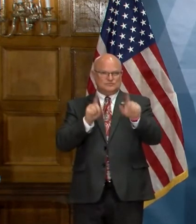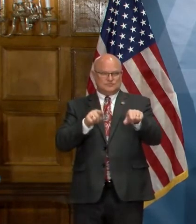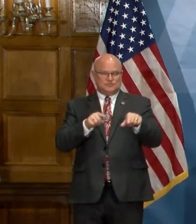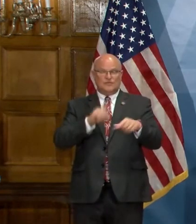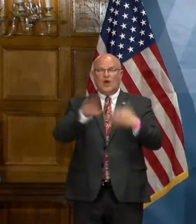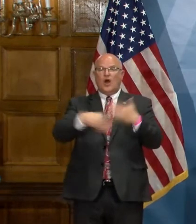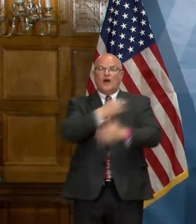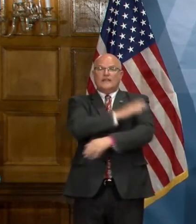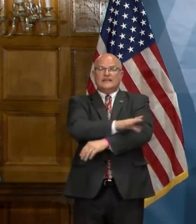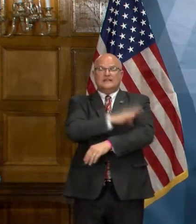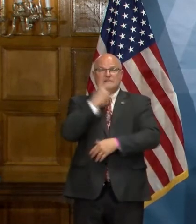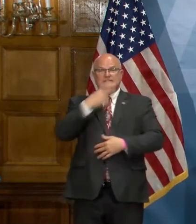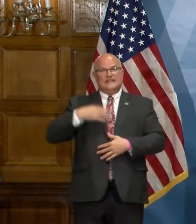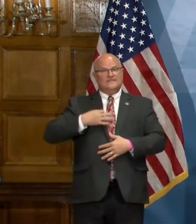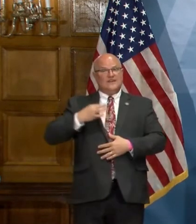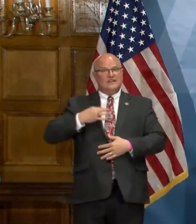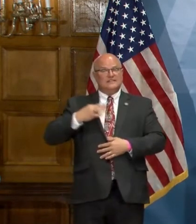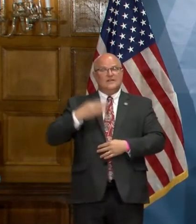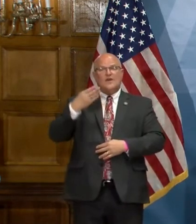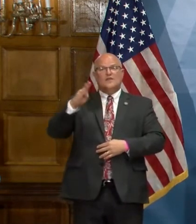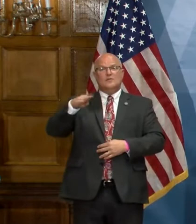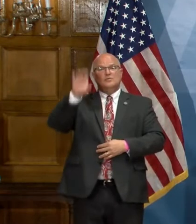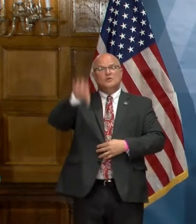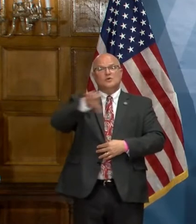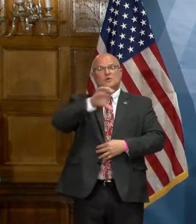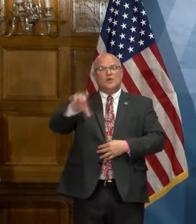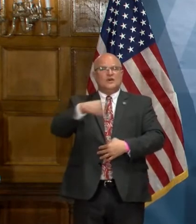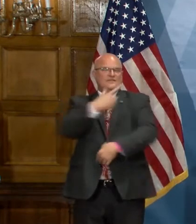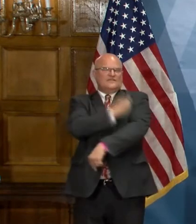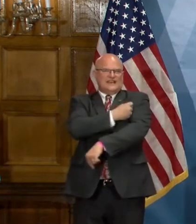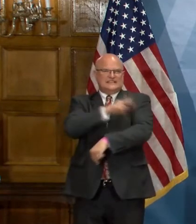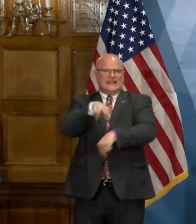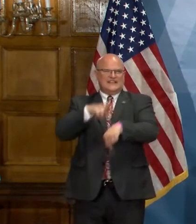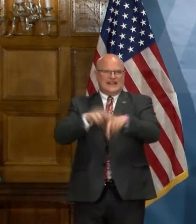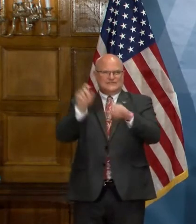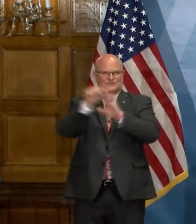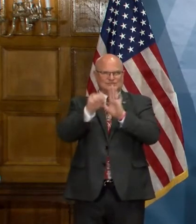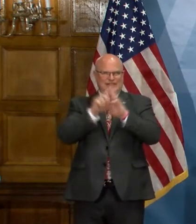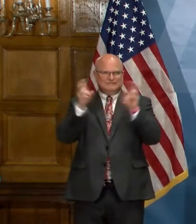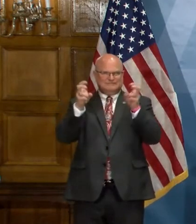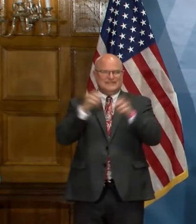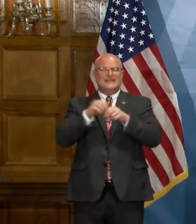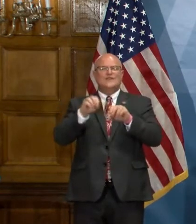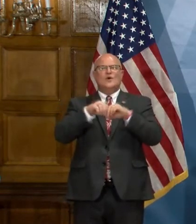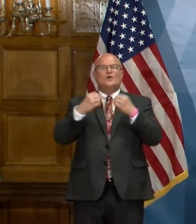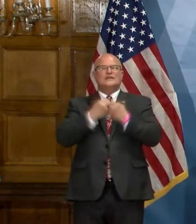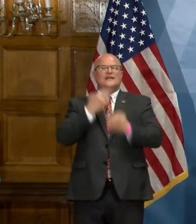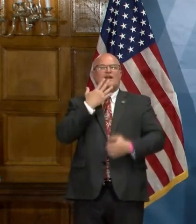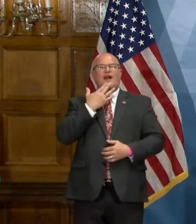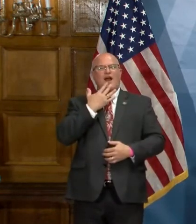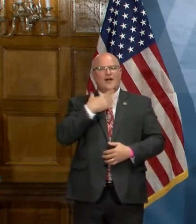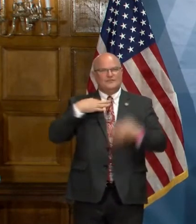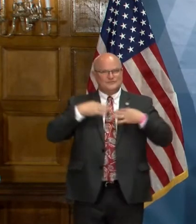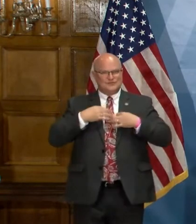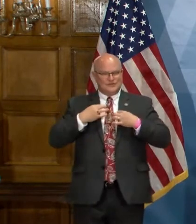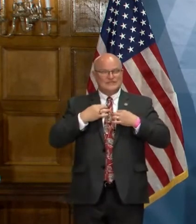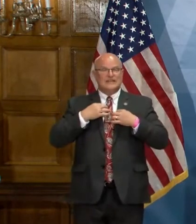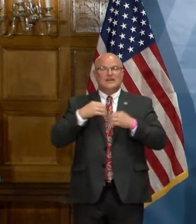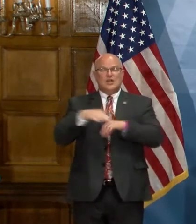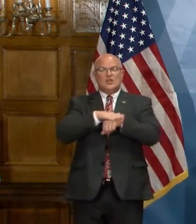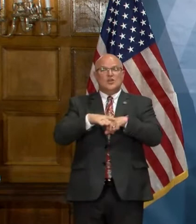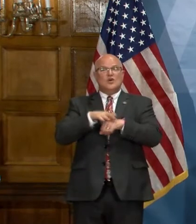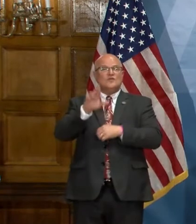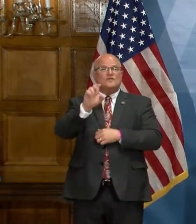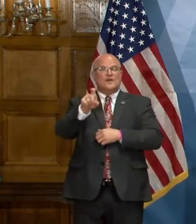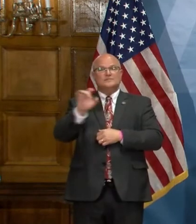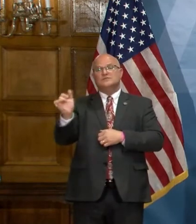clinics, you will see volunteers wearing the Blue Cross Vaccinate the Natural State in their organization's colors. Local